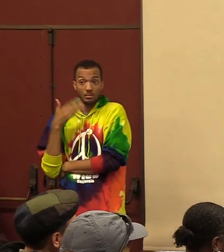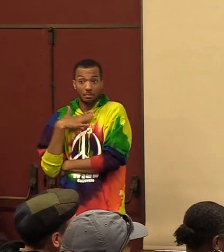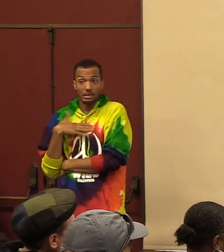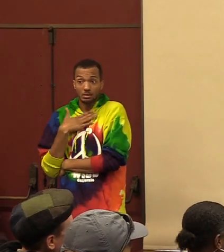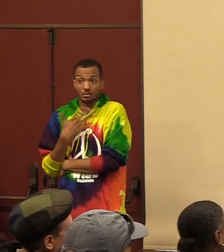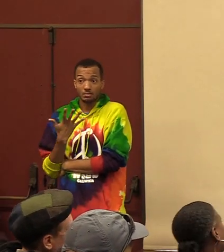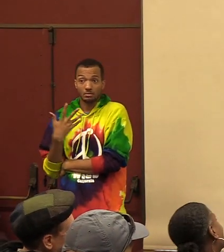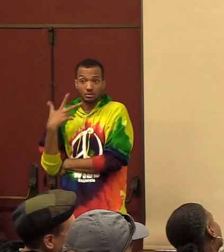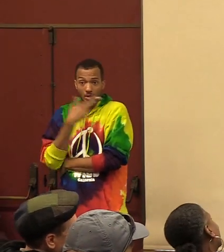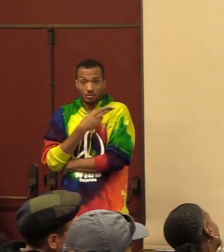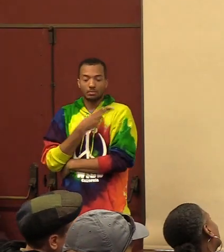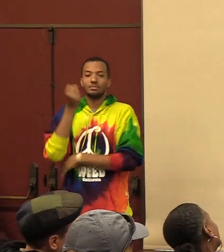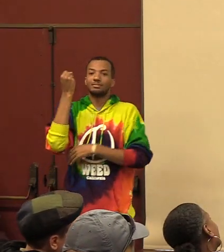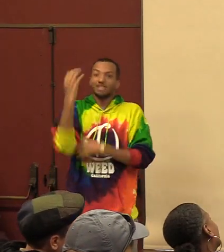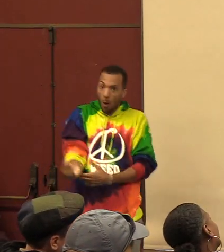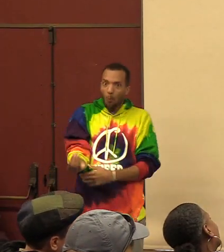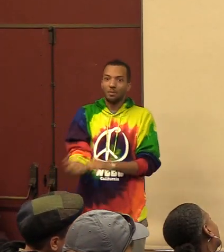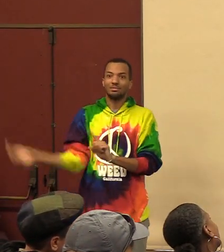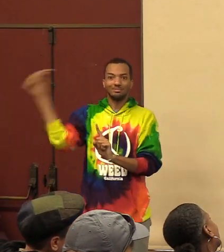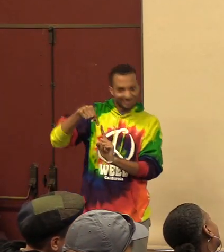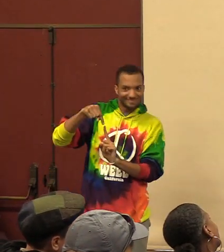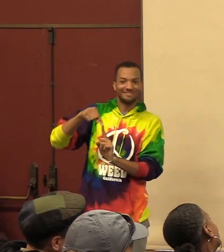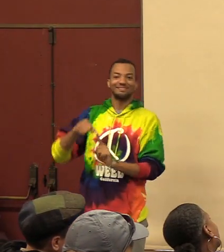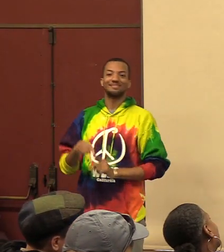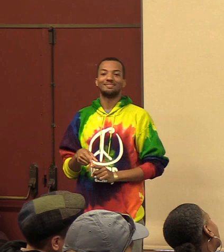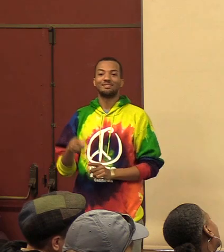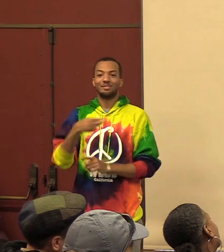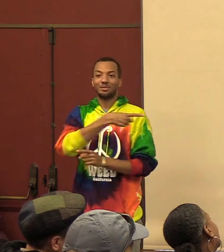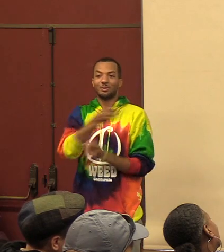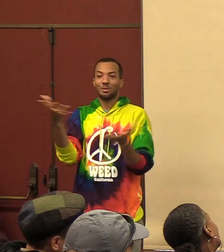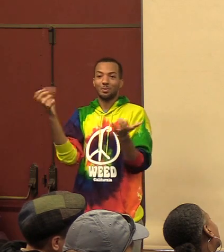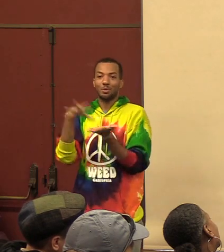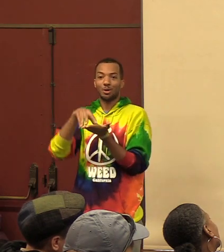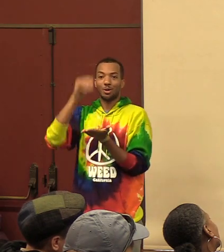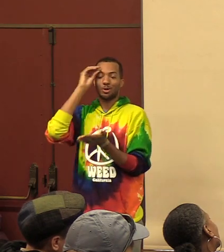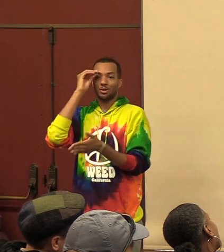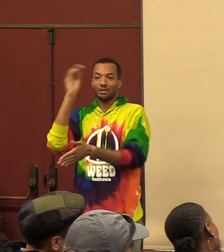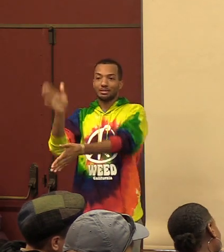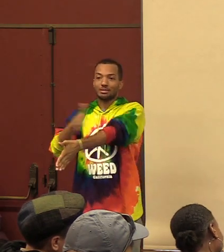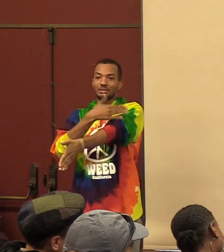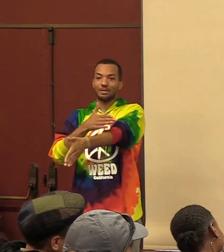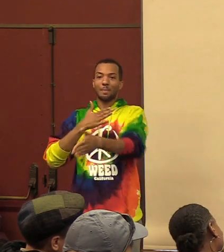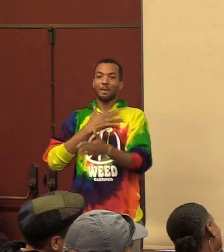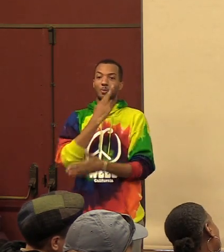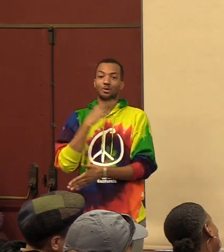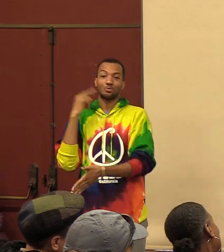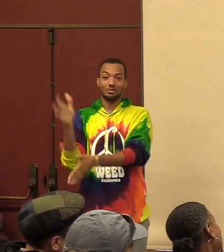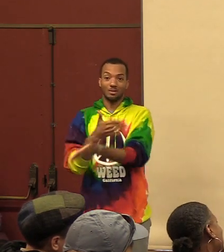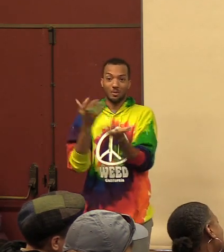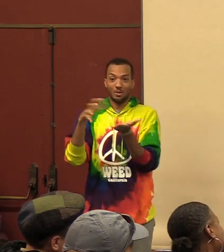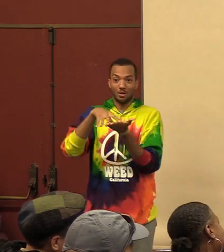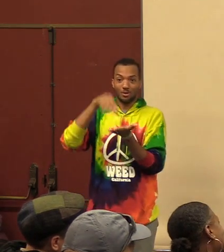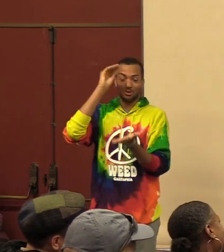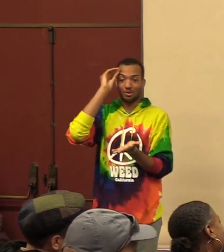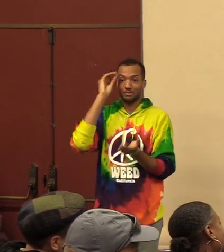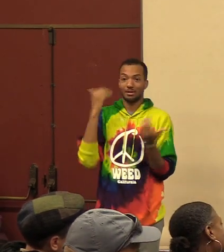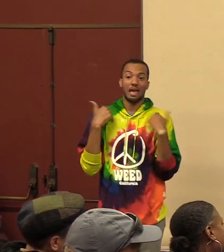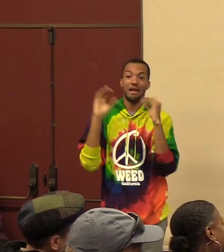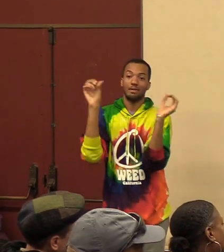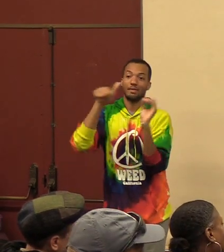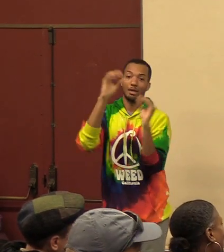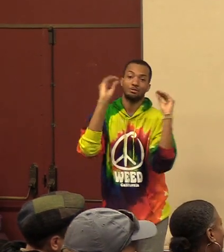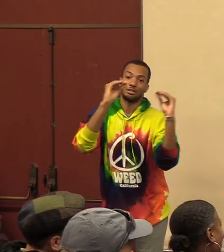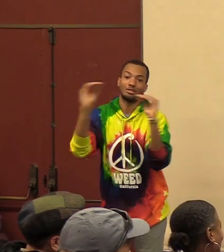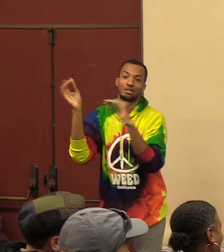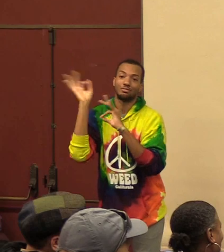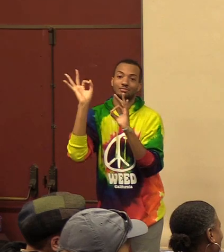Please. So, y'all want to learn my song to my store, my store song? I ain't got nothing else to teach y'all, but